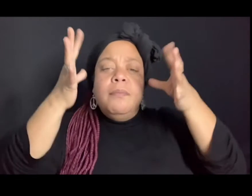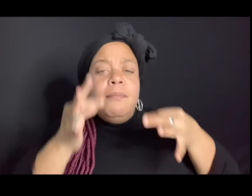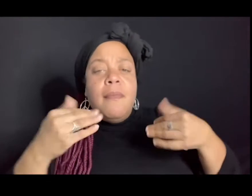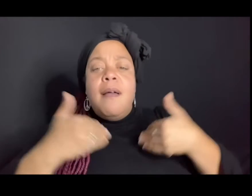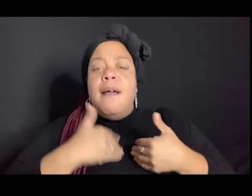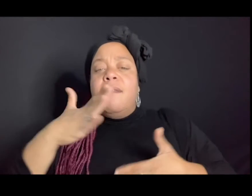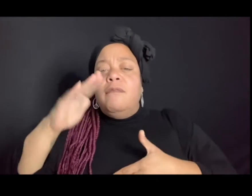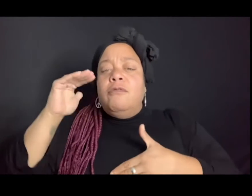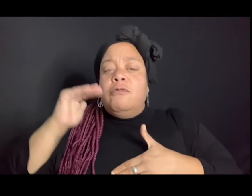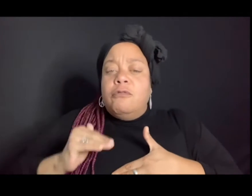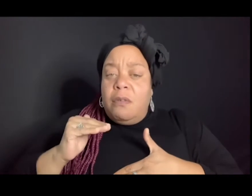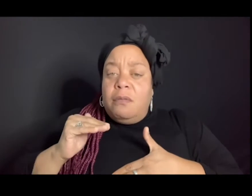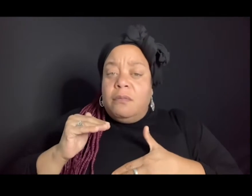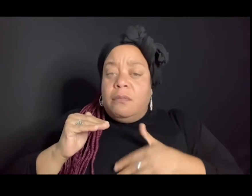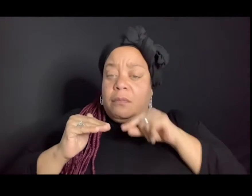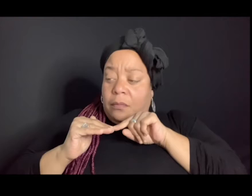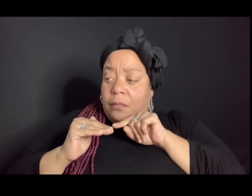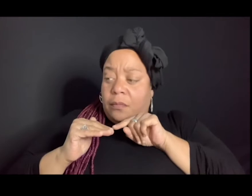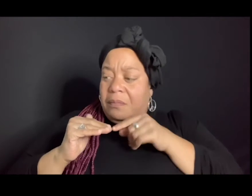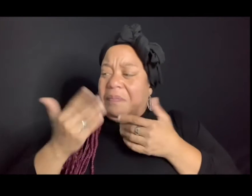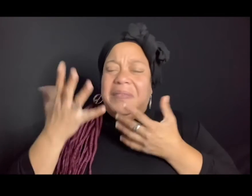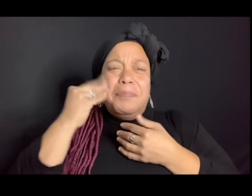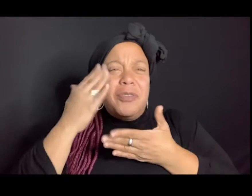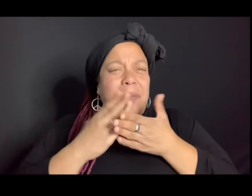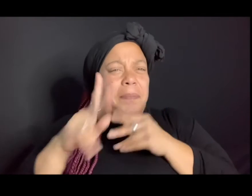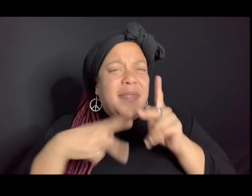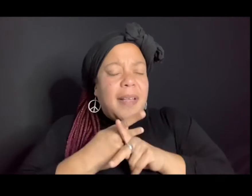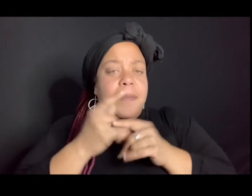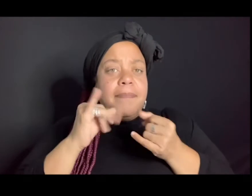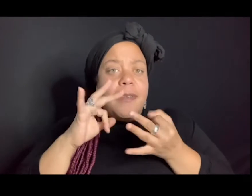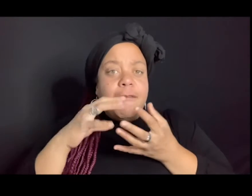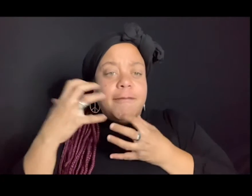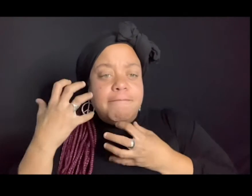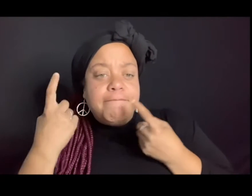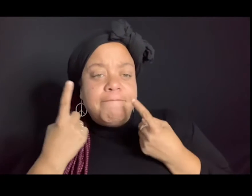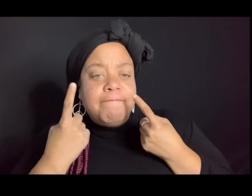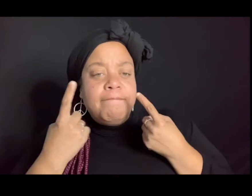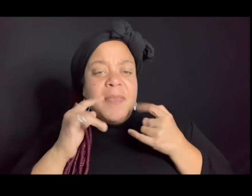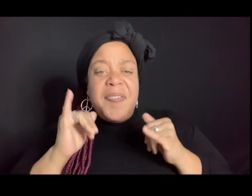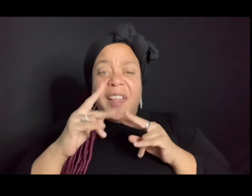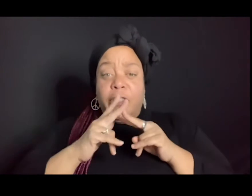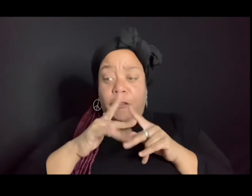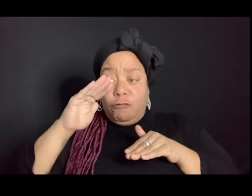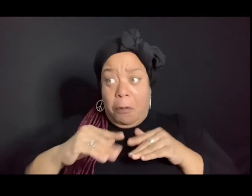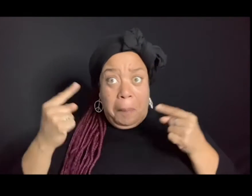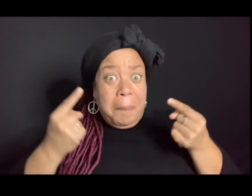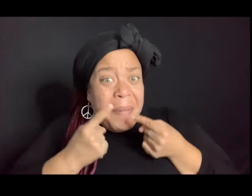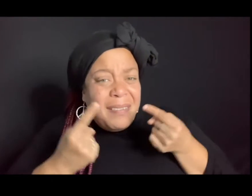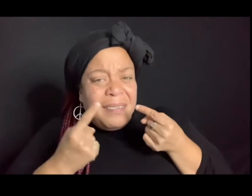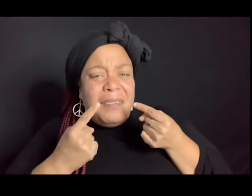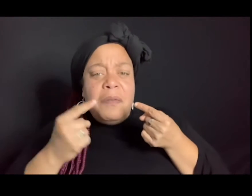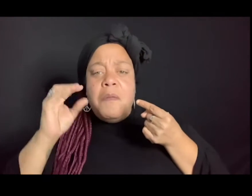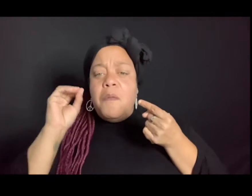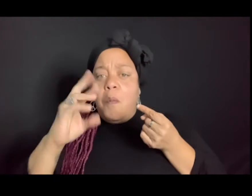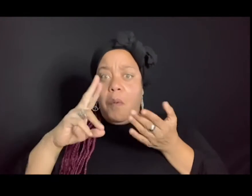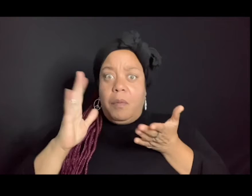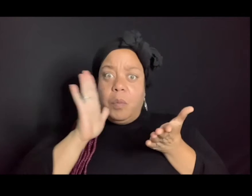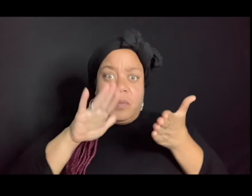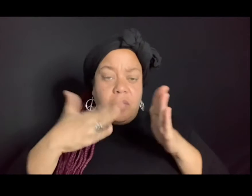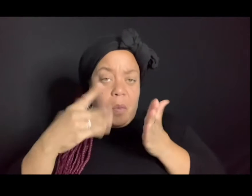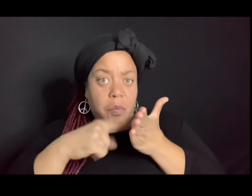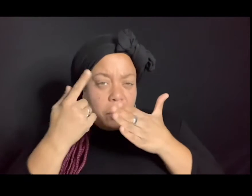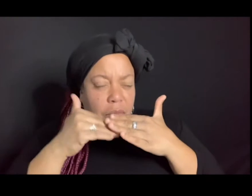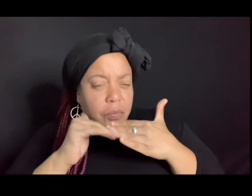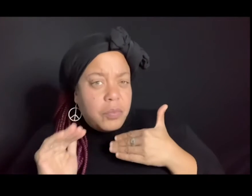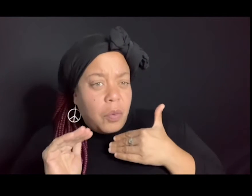that their child is experiencing some type of anomaly, that either the child is in pain, or it will die once it's